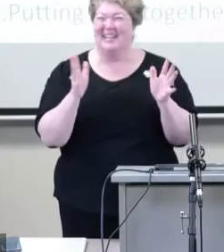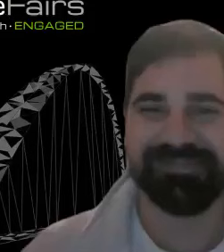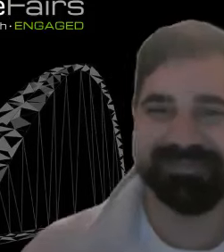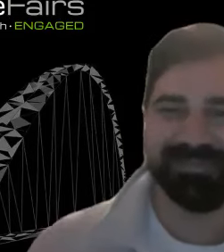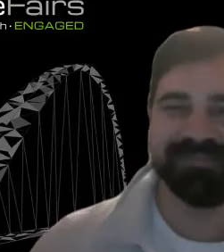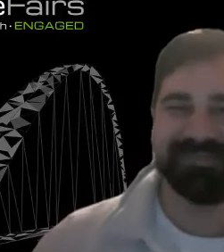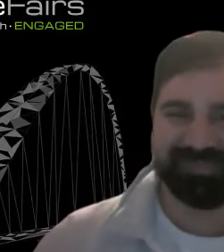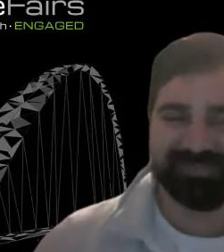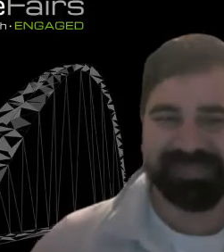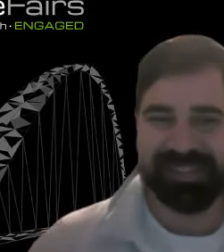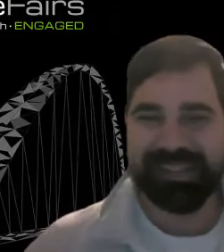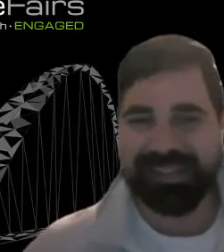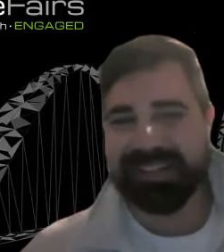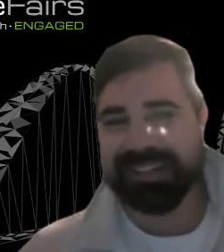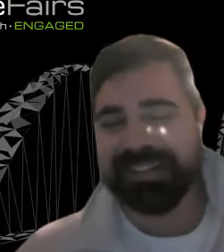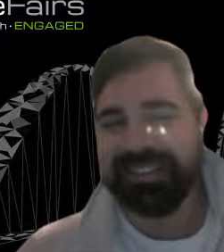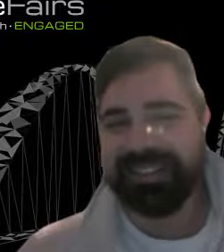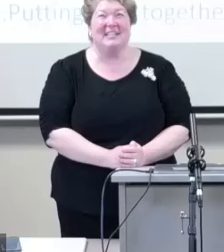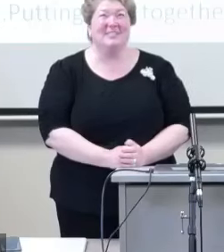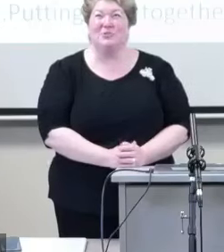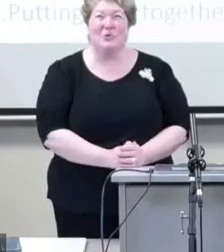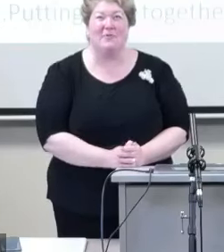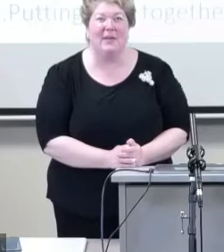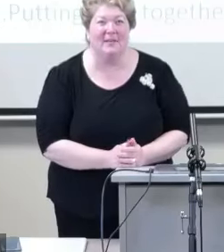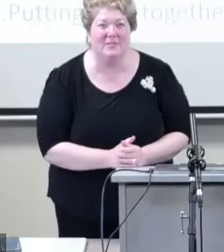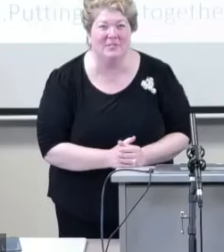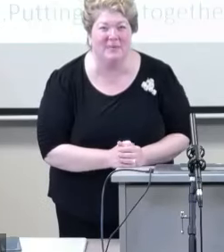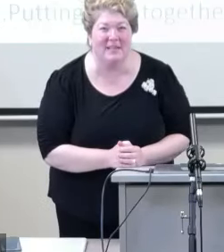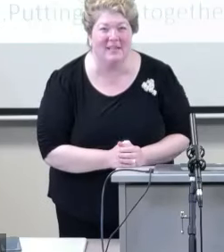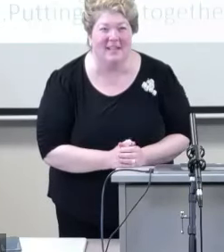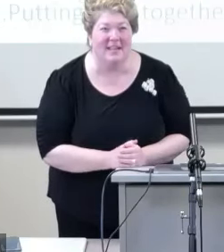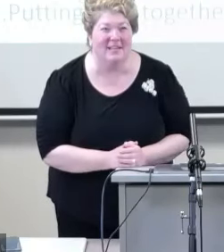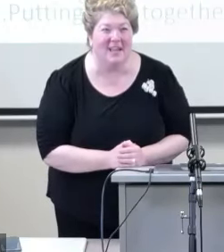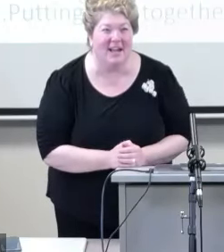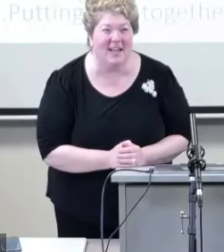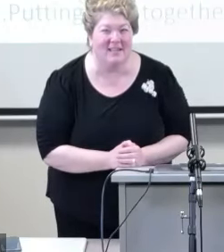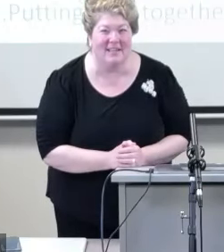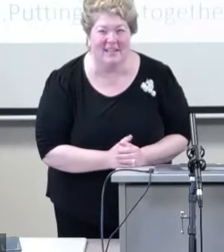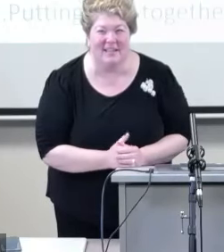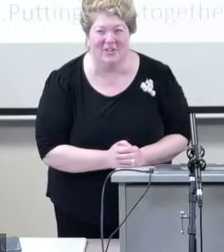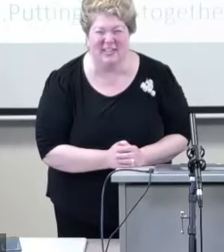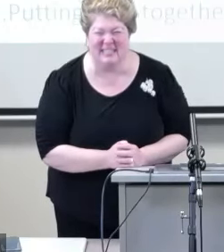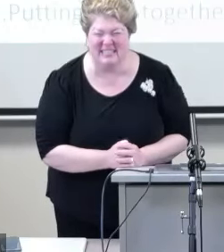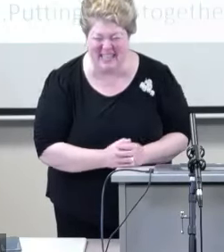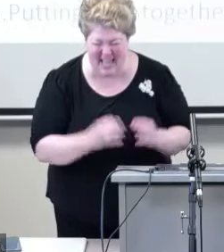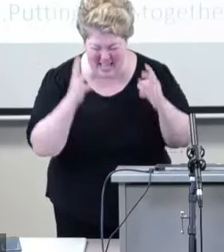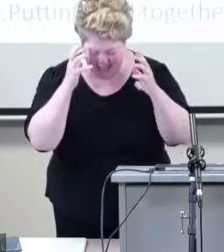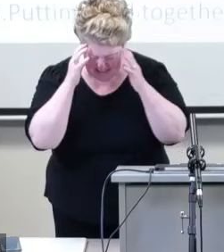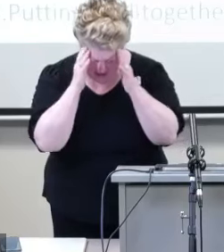they're rich for that reason that what and it's so true have you ever spent a night and you're